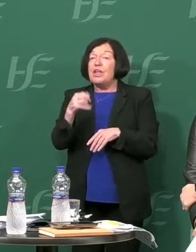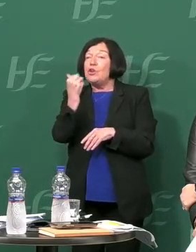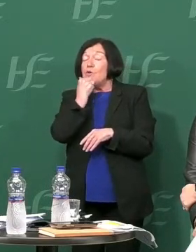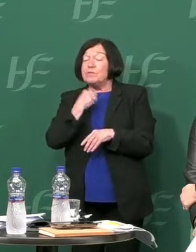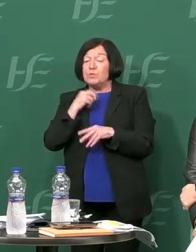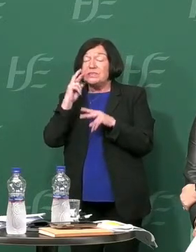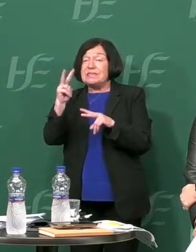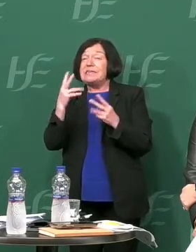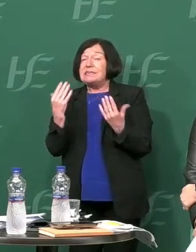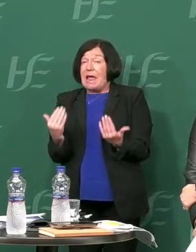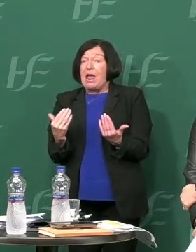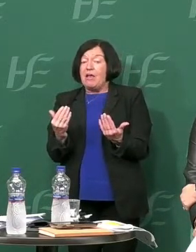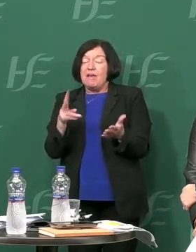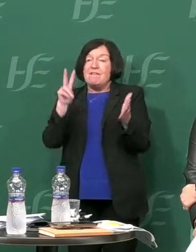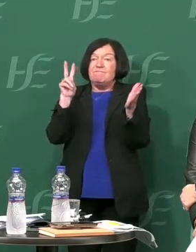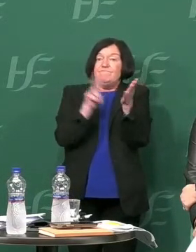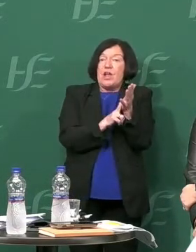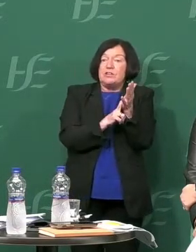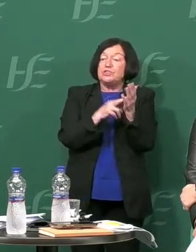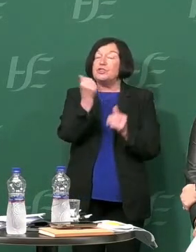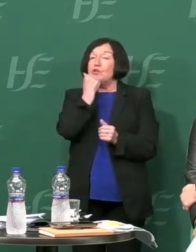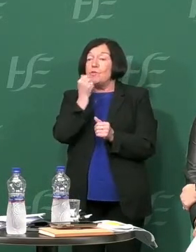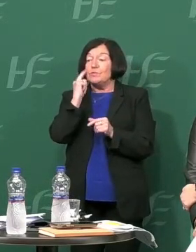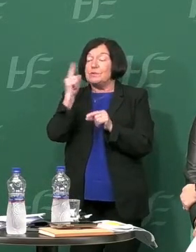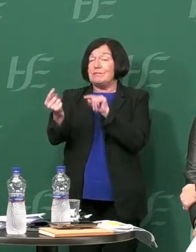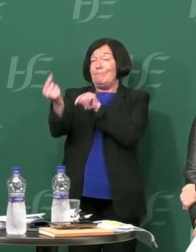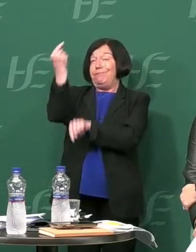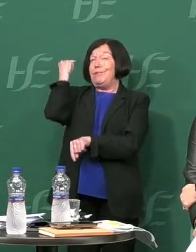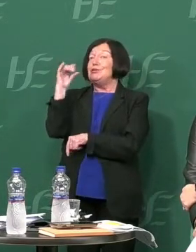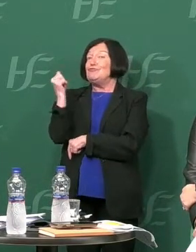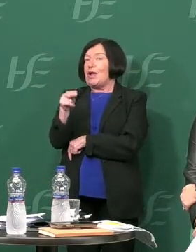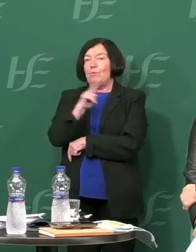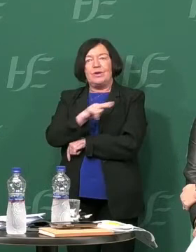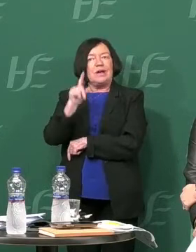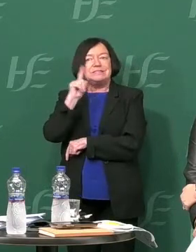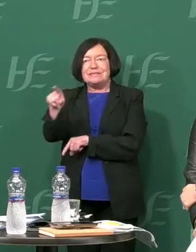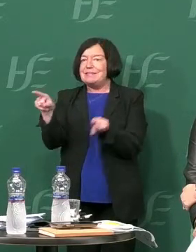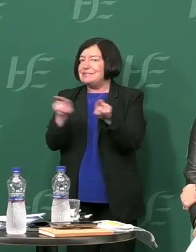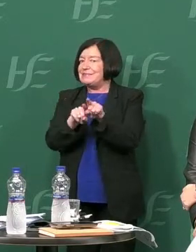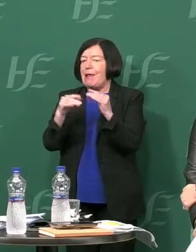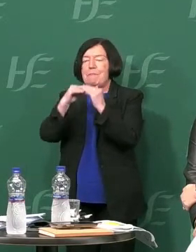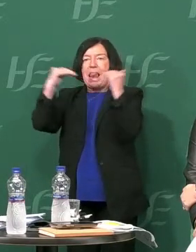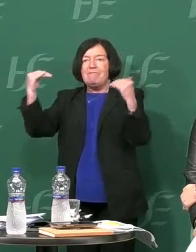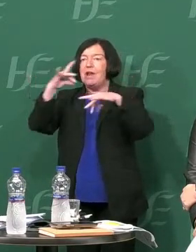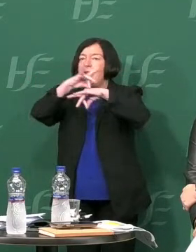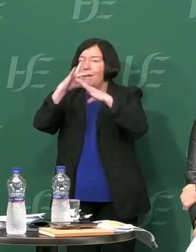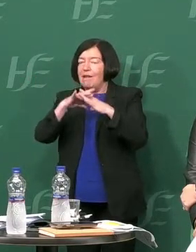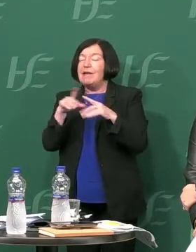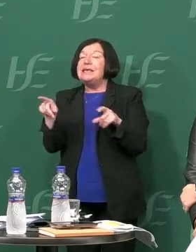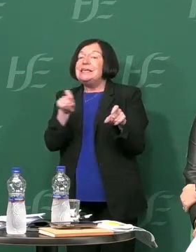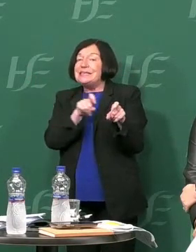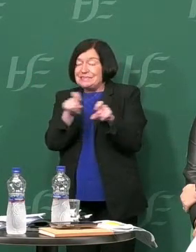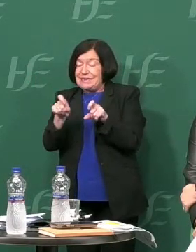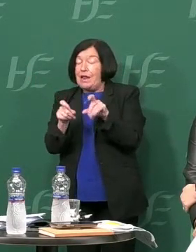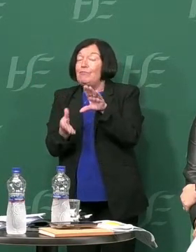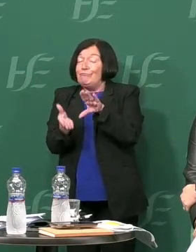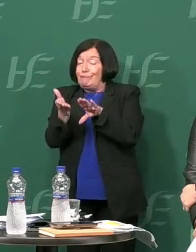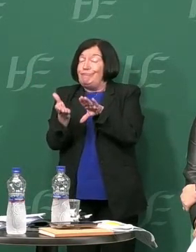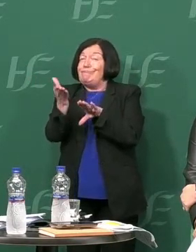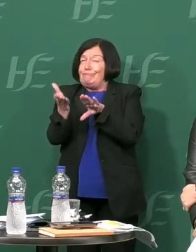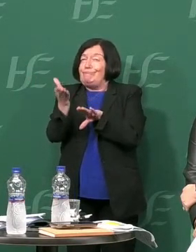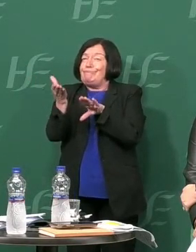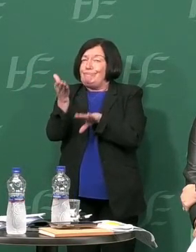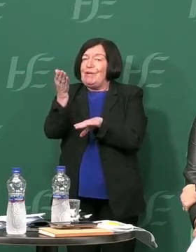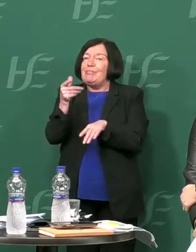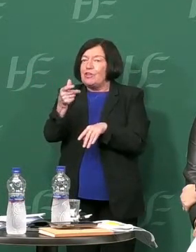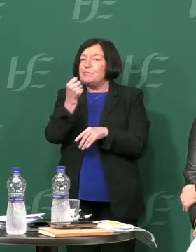that we're seeing now versus the case numbers that we're seeing in January, we're not seeing that level of hospitalisations. Still a concern and rising. There